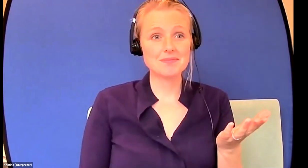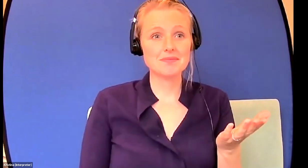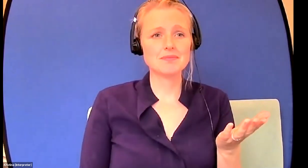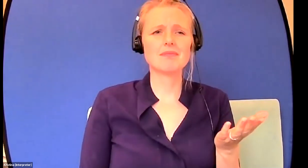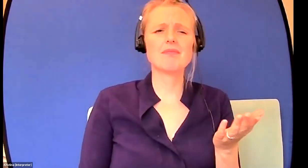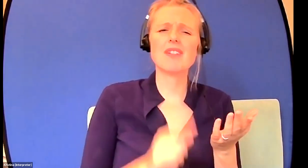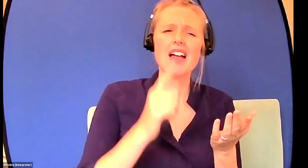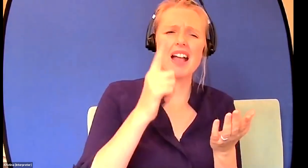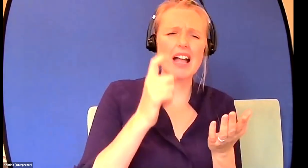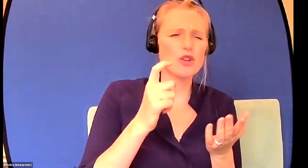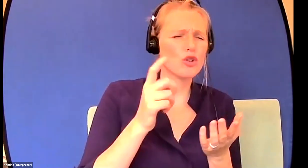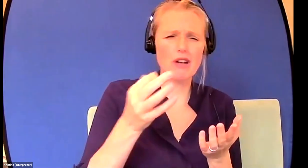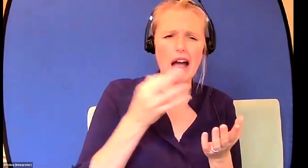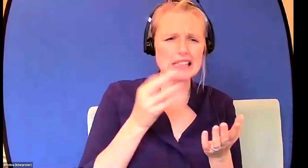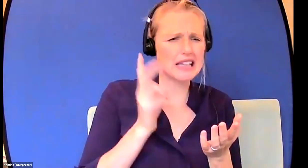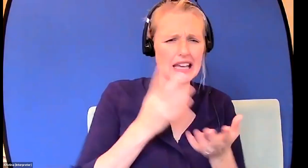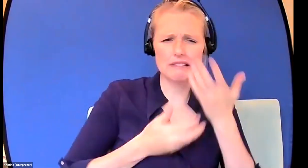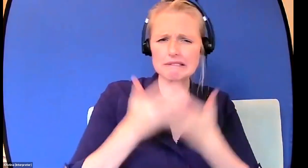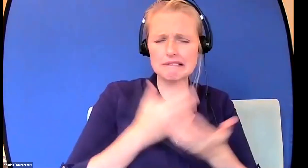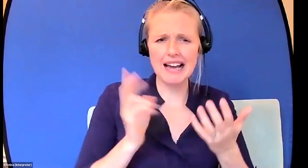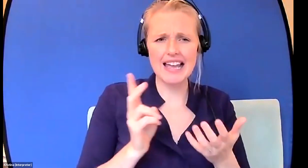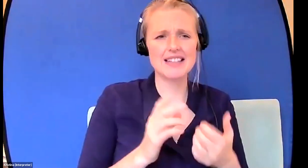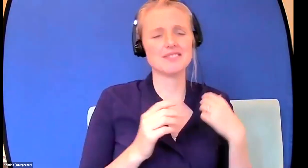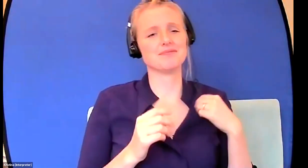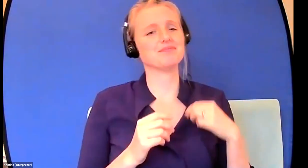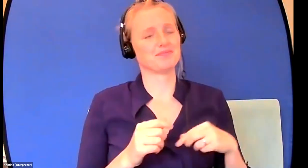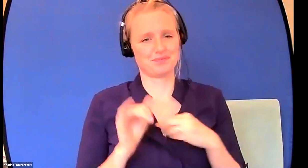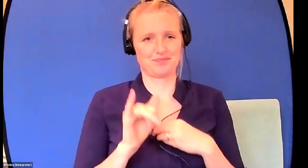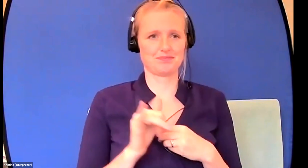Can you just summarize the question again, Natalia? Yes,